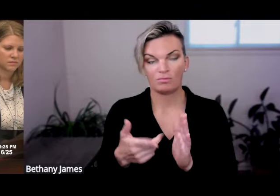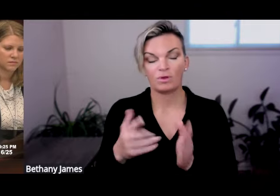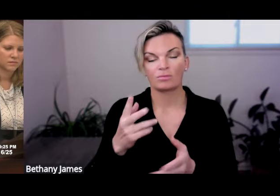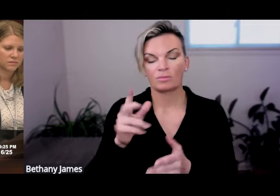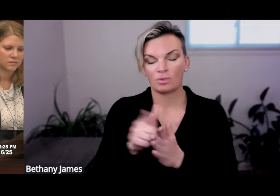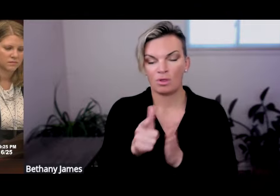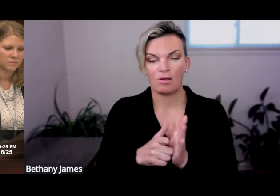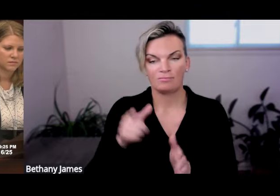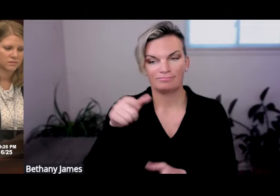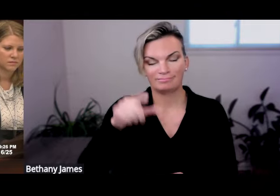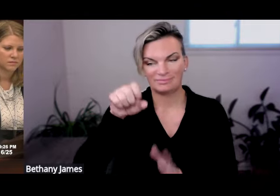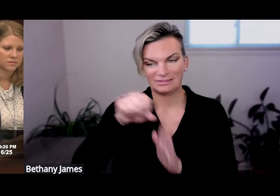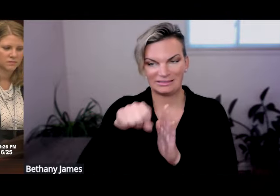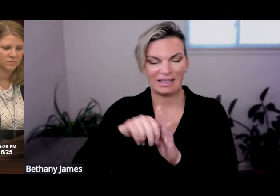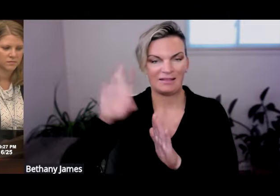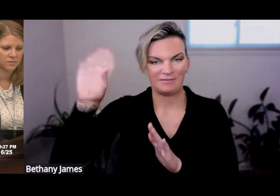already,